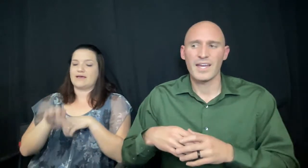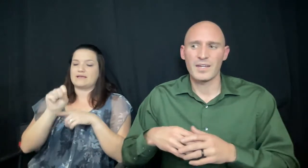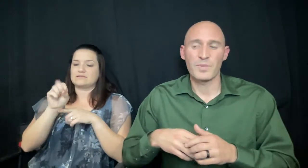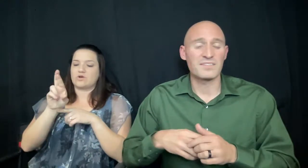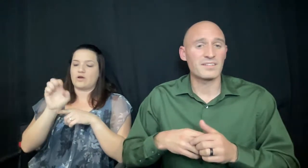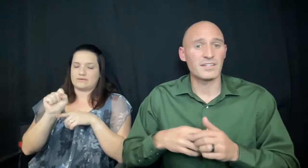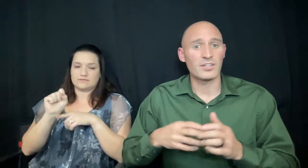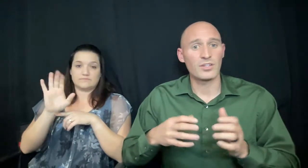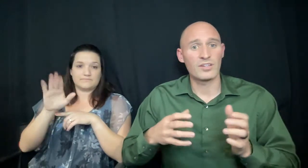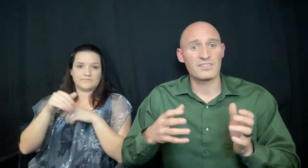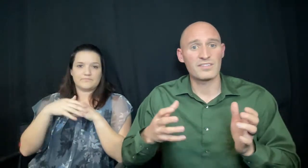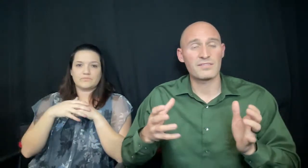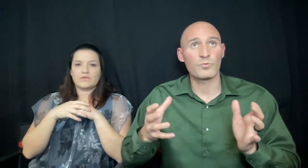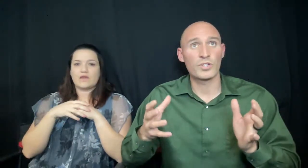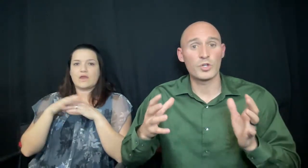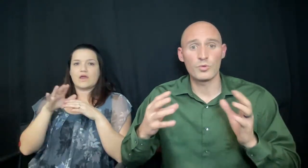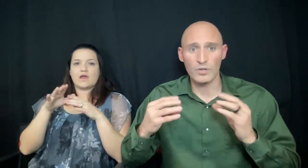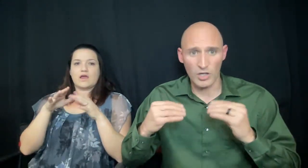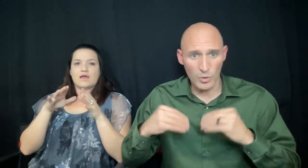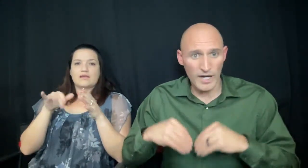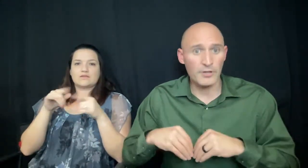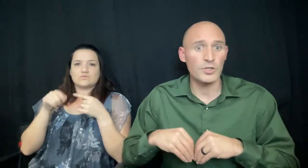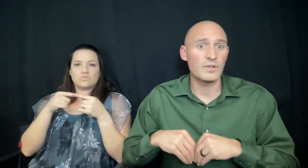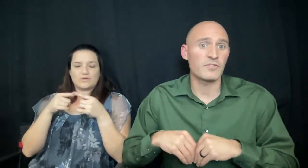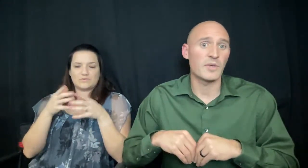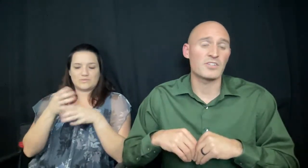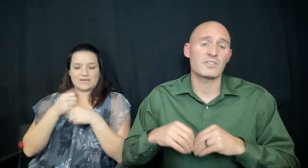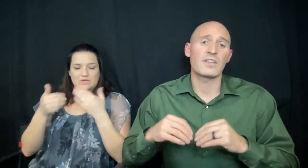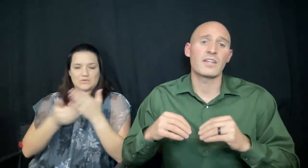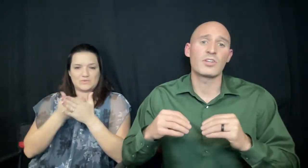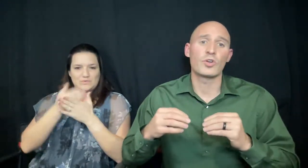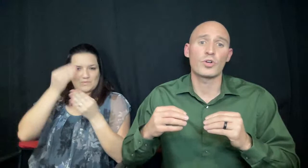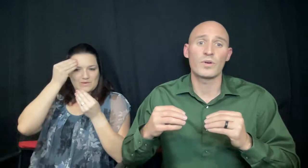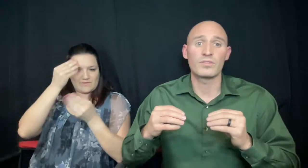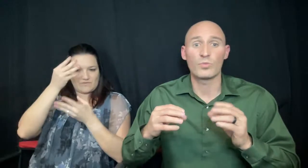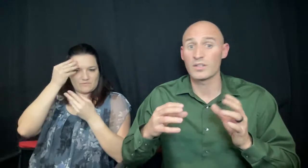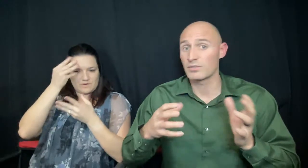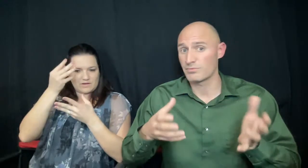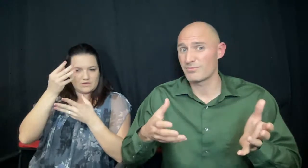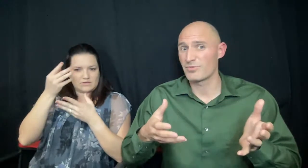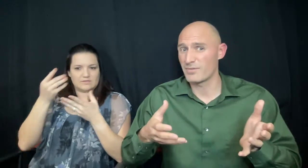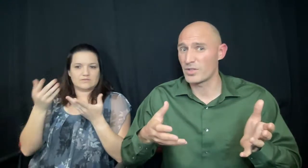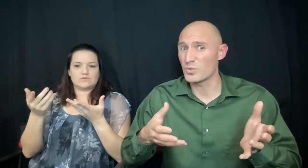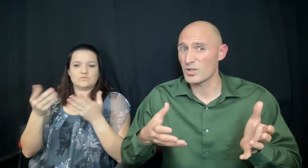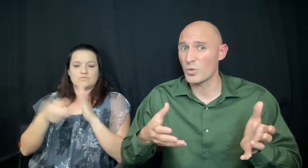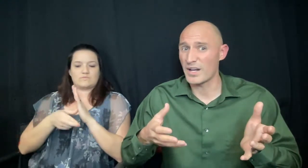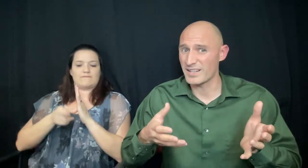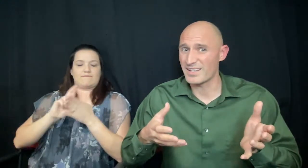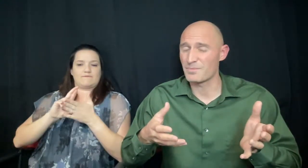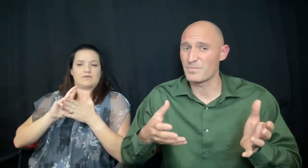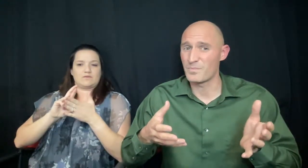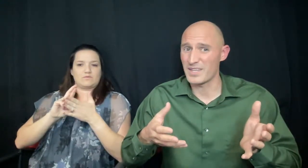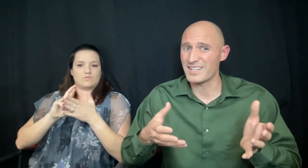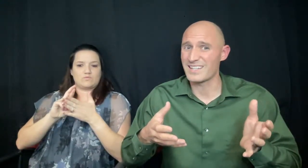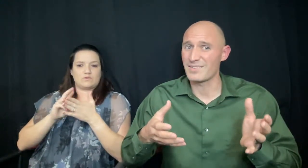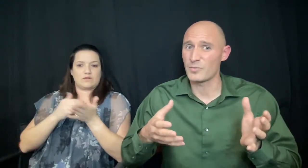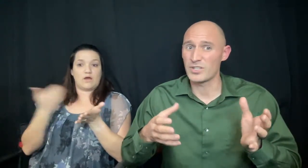And basically, it's just when you acquire new information, then you're going to want to review it quite a bit when you